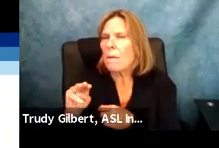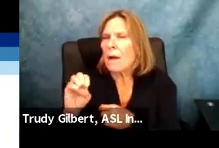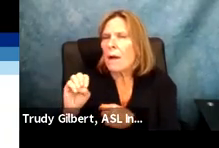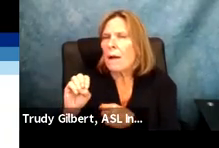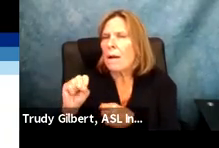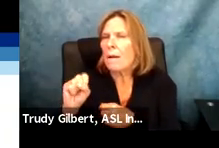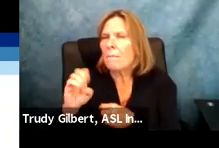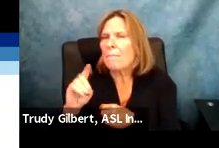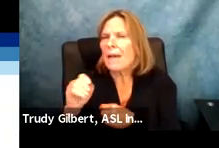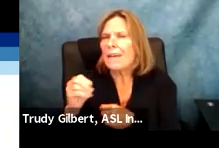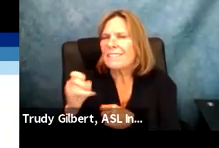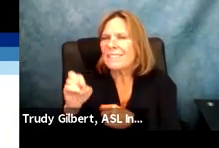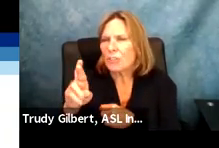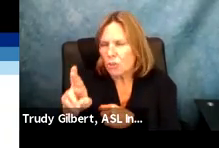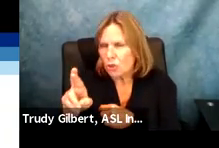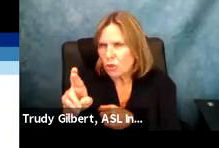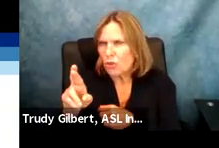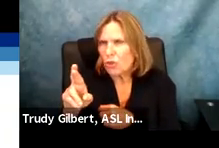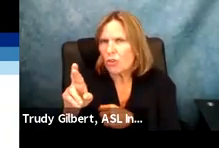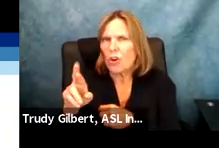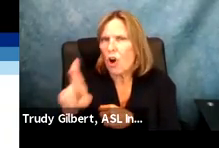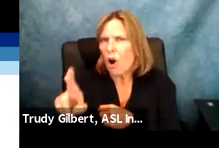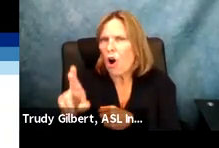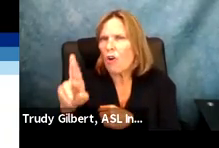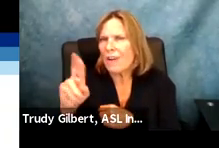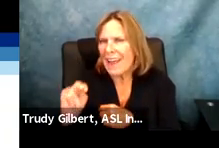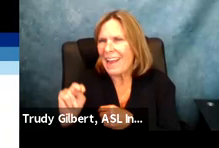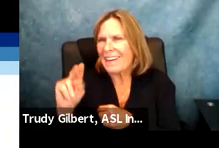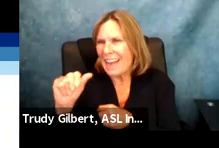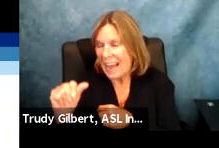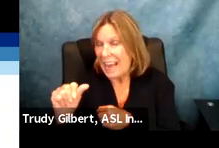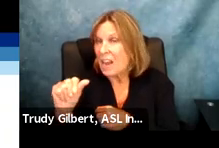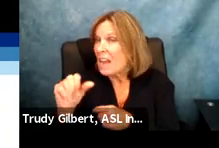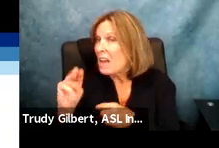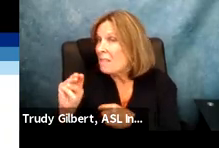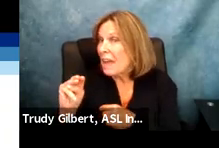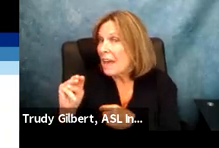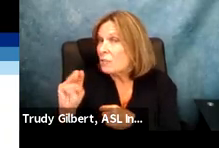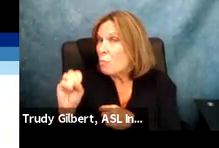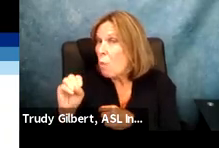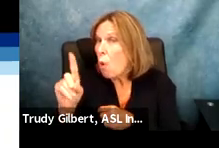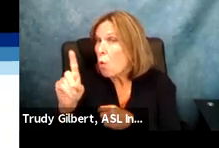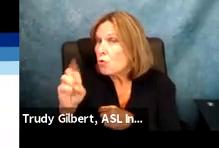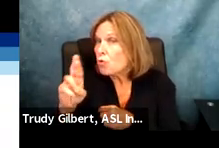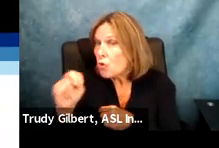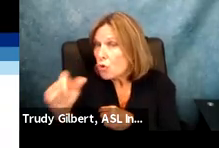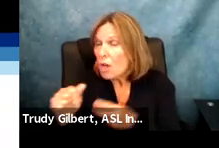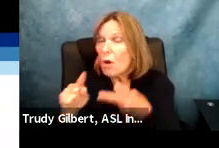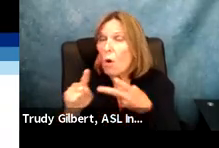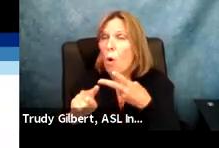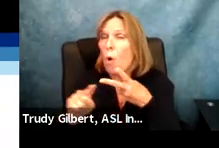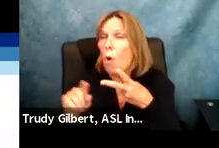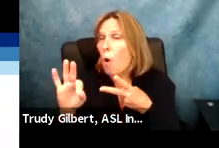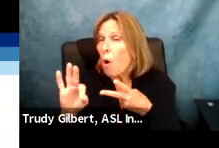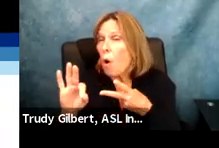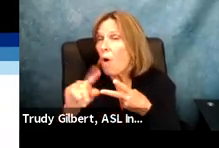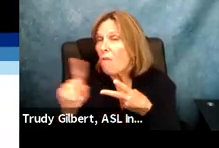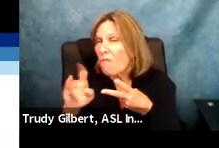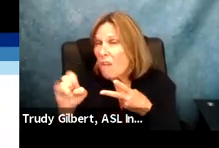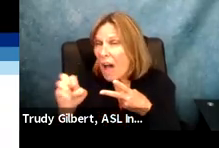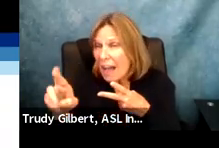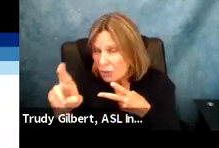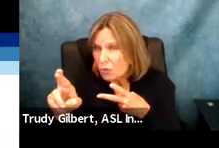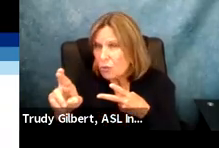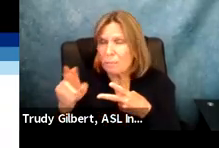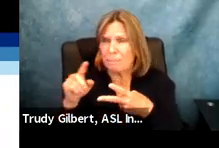Pfizer and Moderna vaccines. So this is a technology that's been in use in cancer therapies,